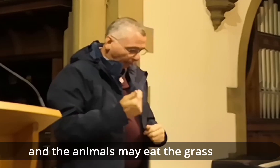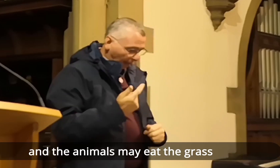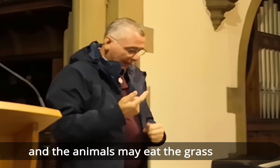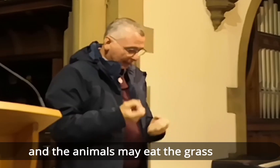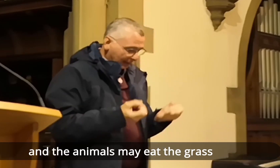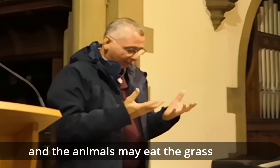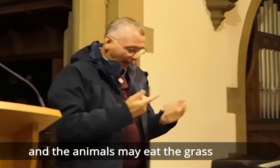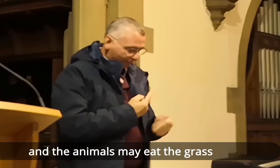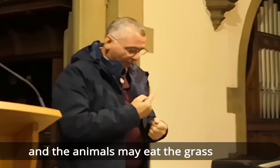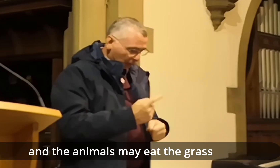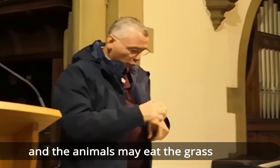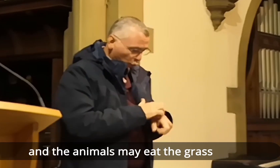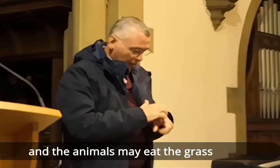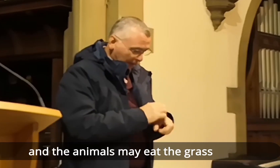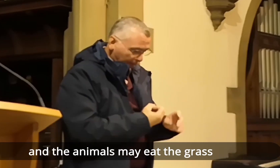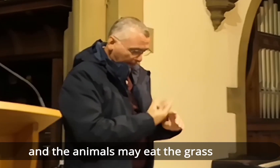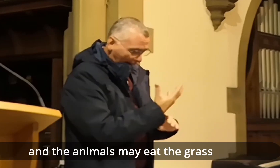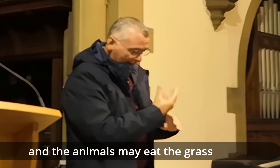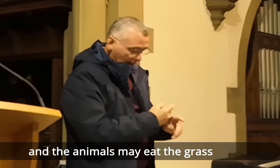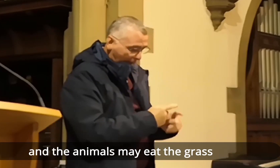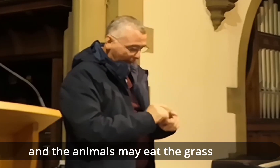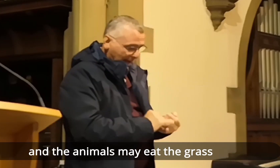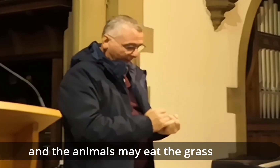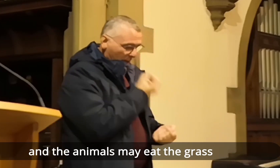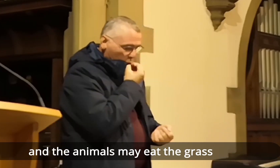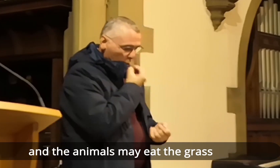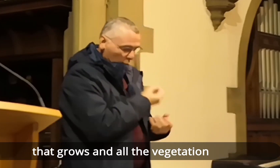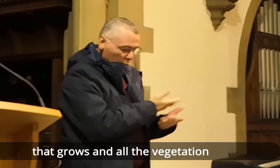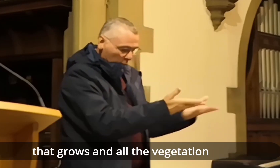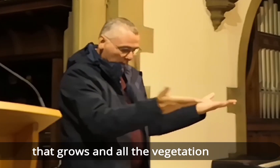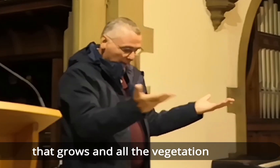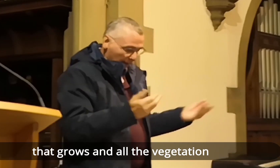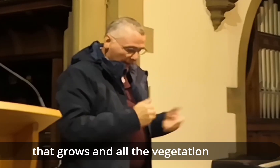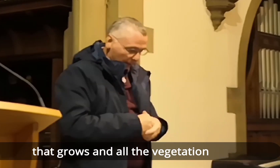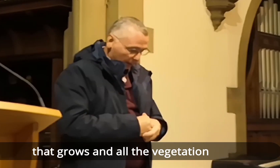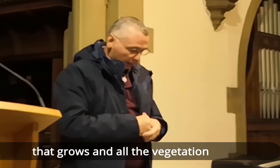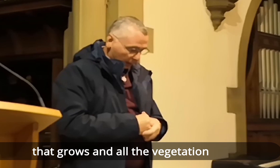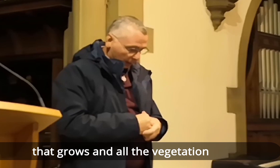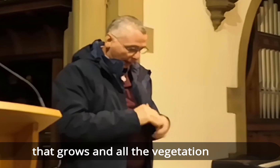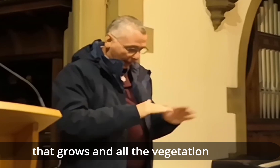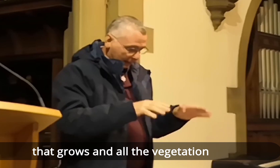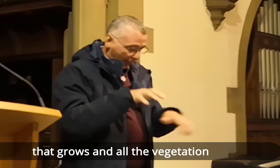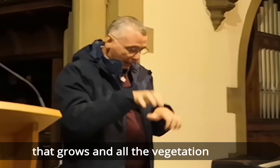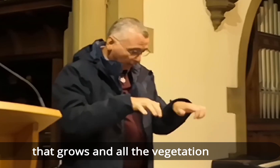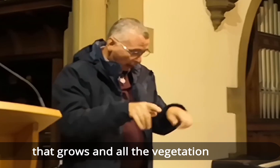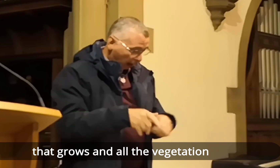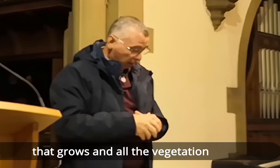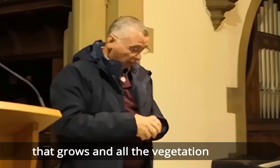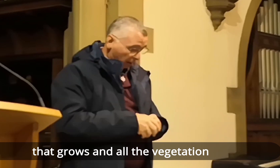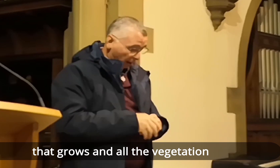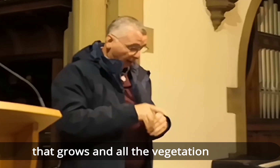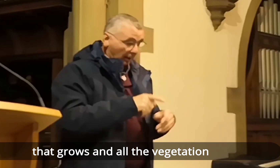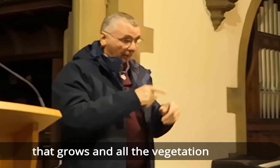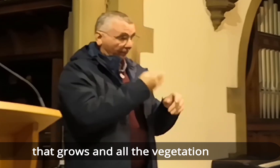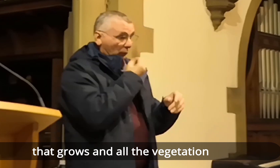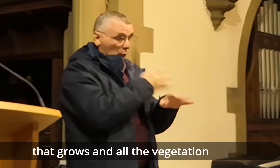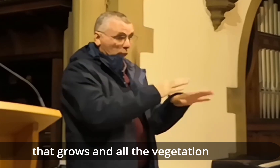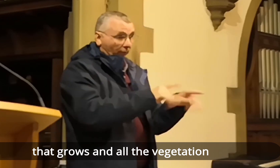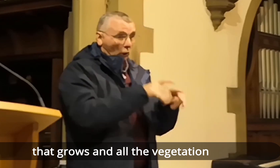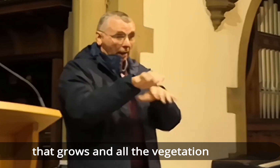and the animals may eat the grass that grows, and all the vegetation may